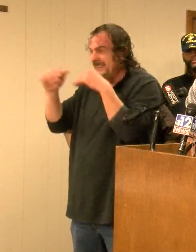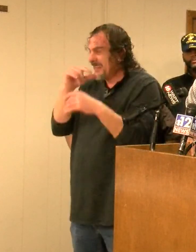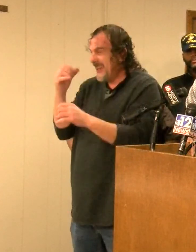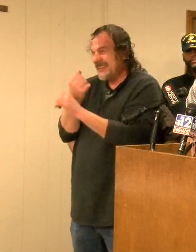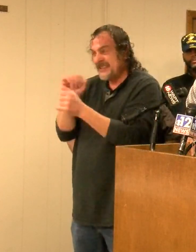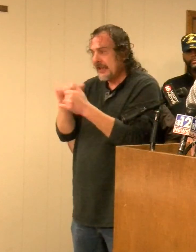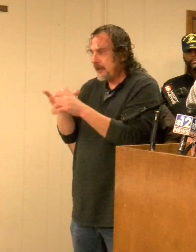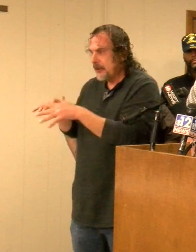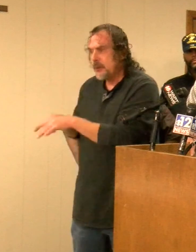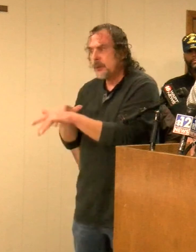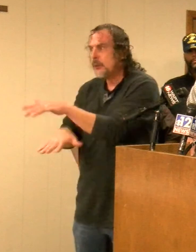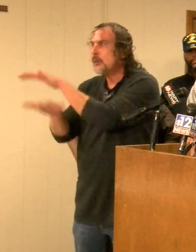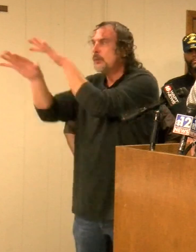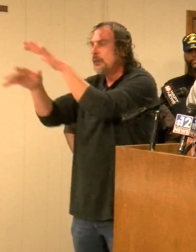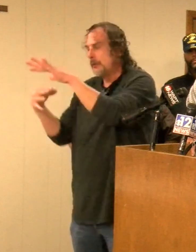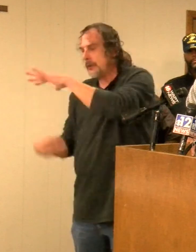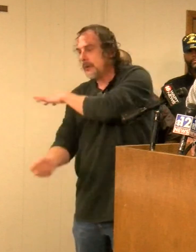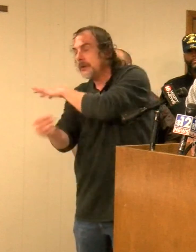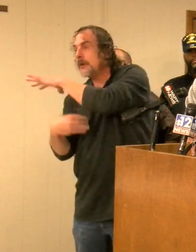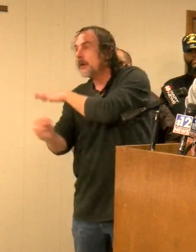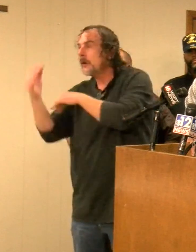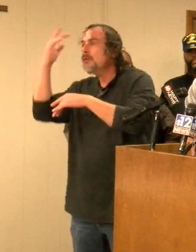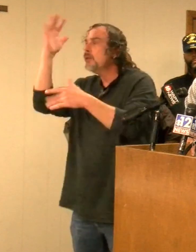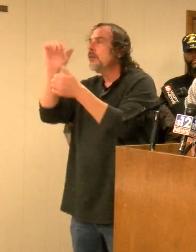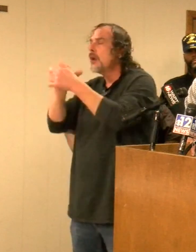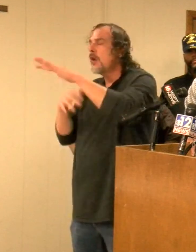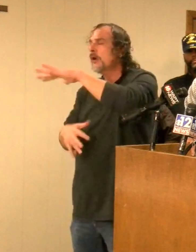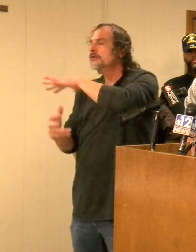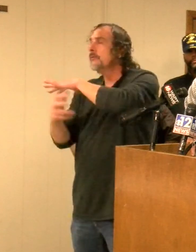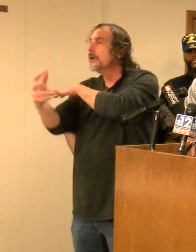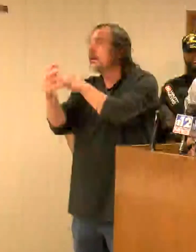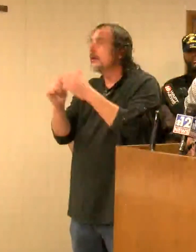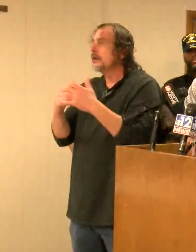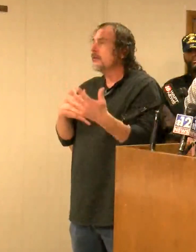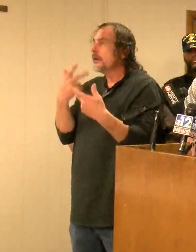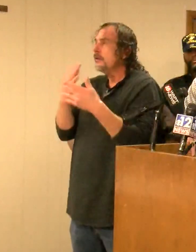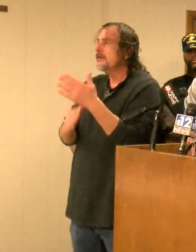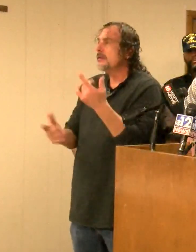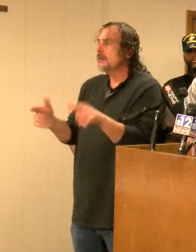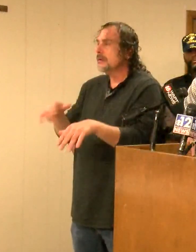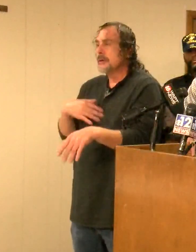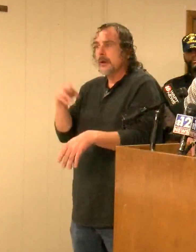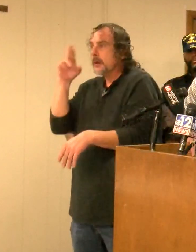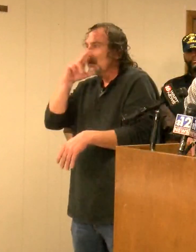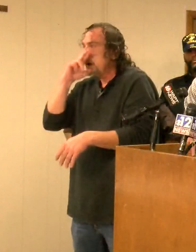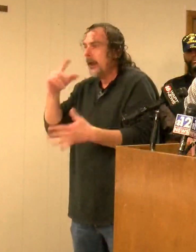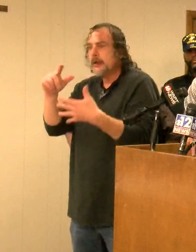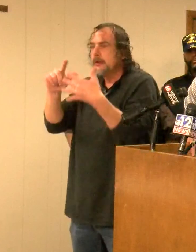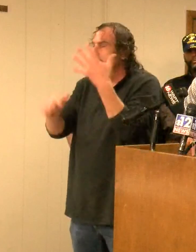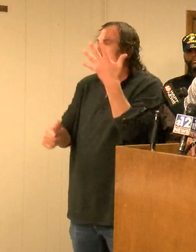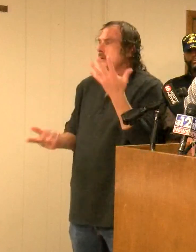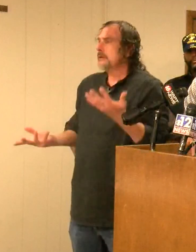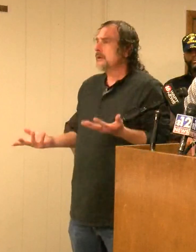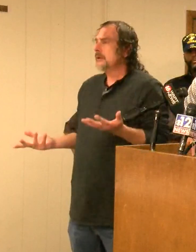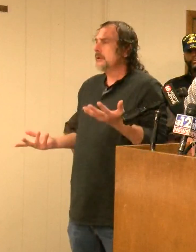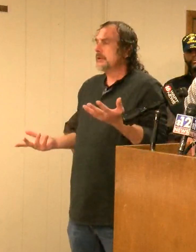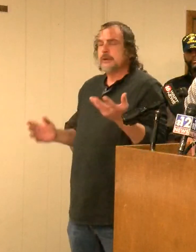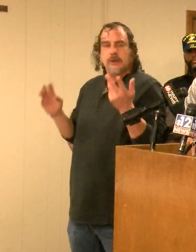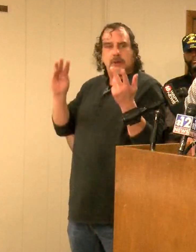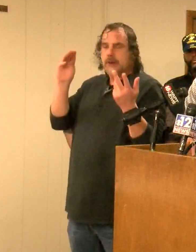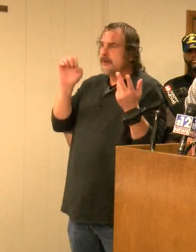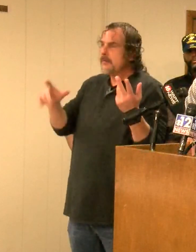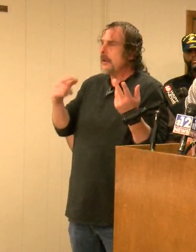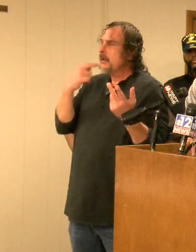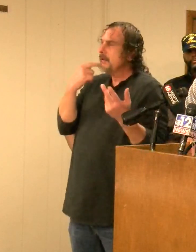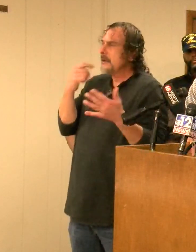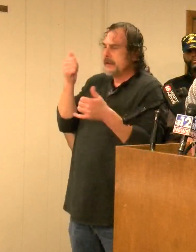lot of swift water, a lot of unknowns. We don't need a tragedy out of this. Rodents, all we need, and if the mayor has said this in